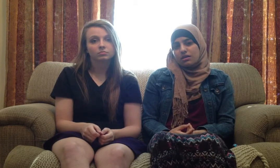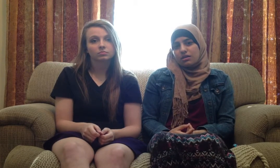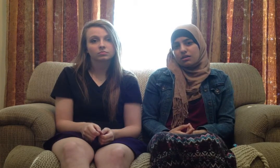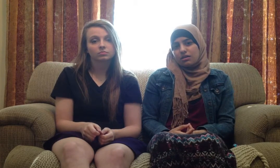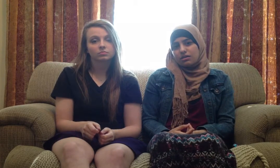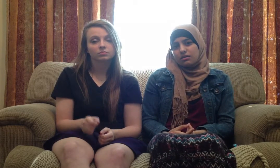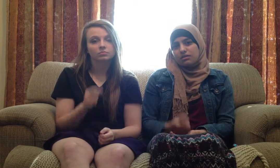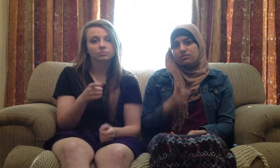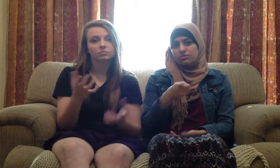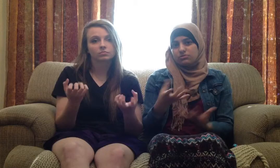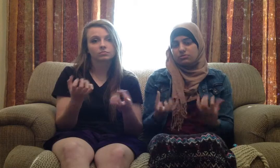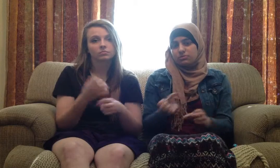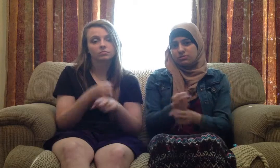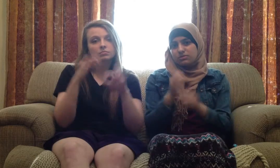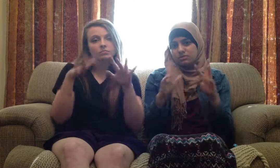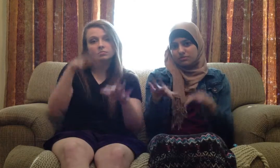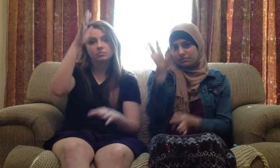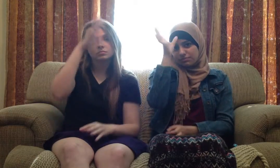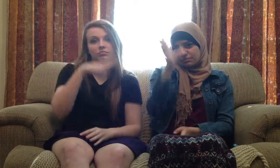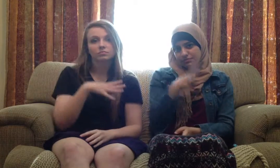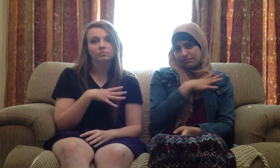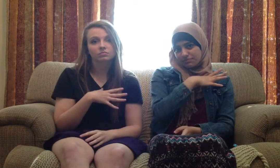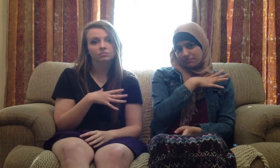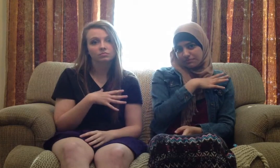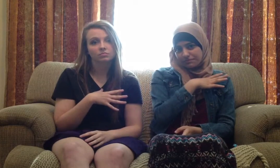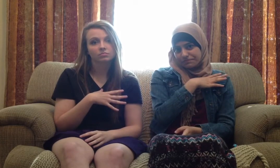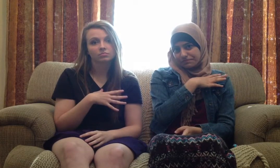Do you want to build a snowman? Oh I